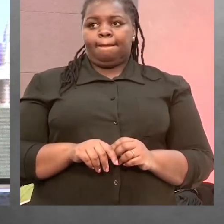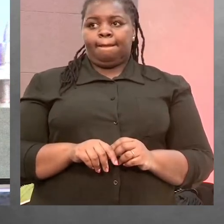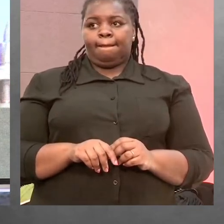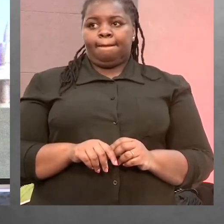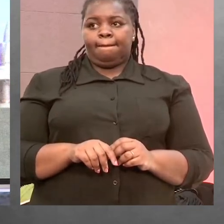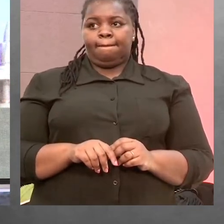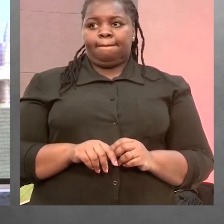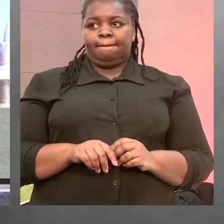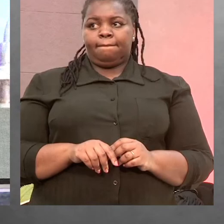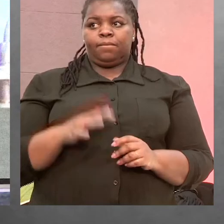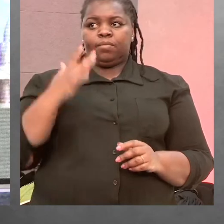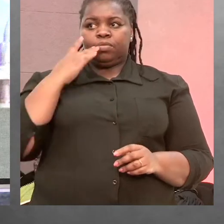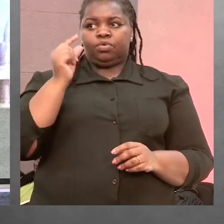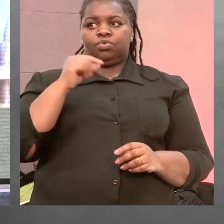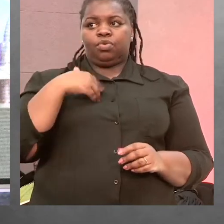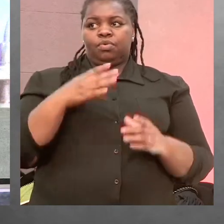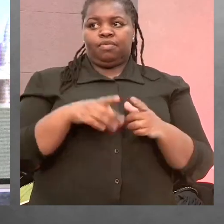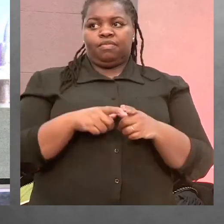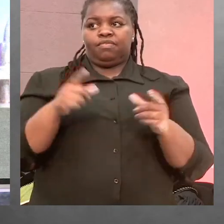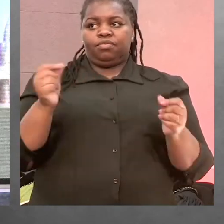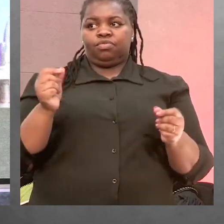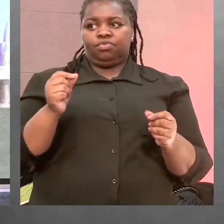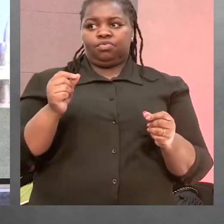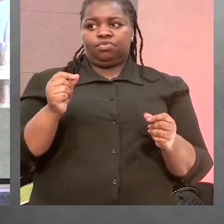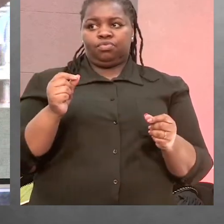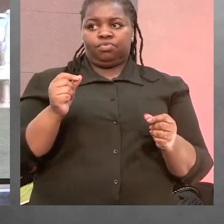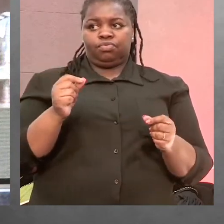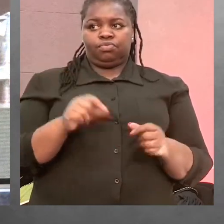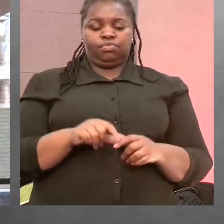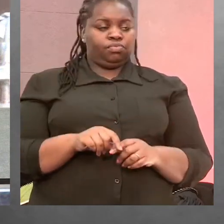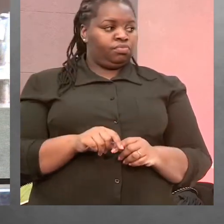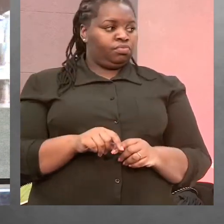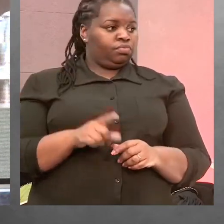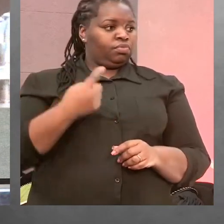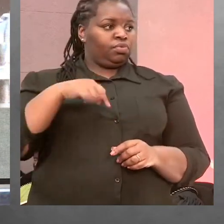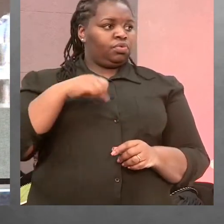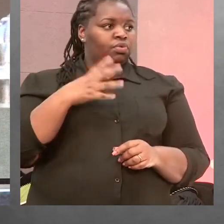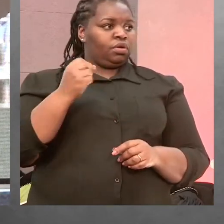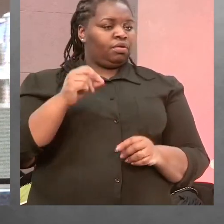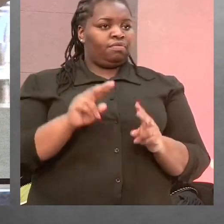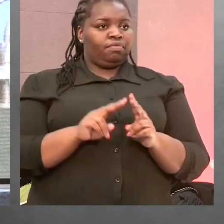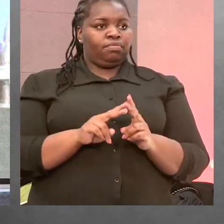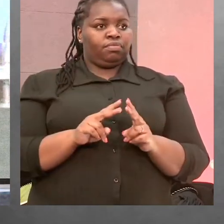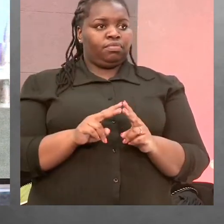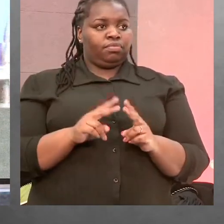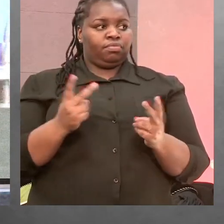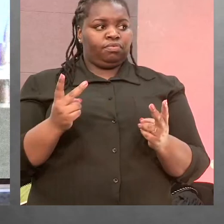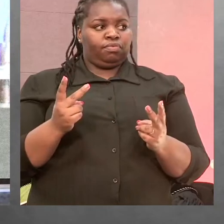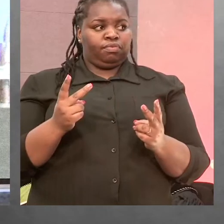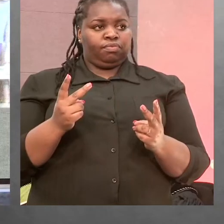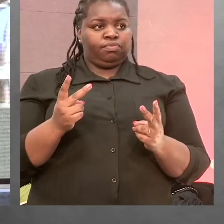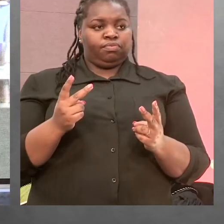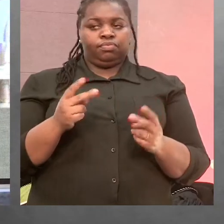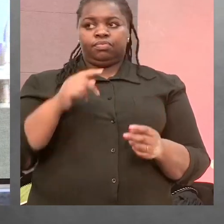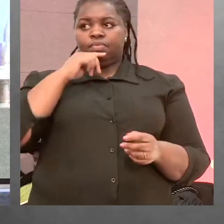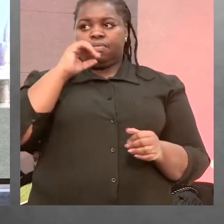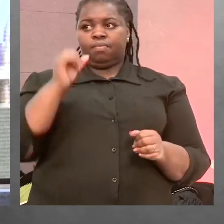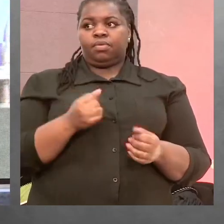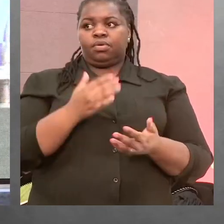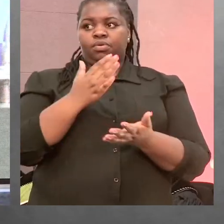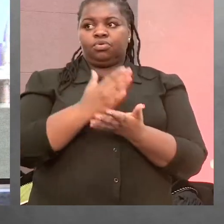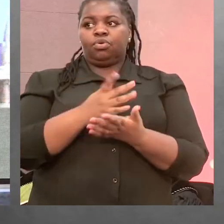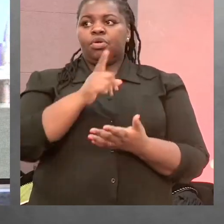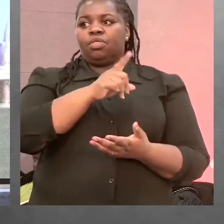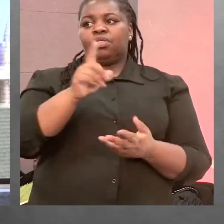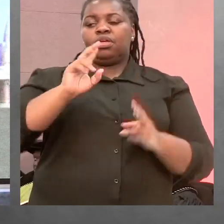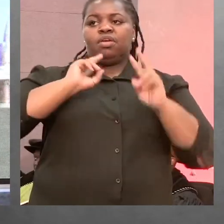When I'm about to finish, as members of Nehao, we have a unique responsibility to ensure that the voices